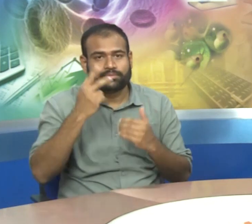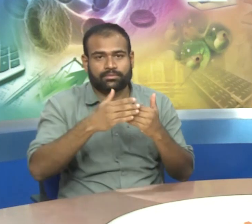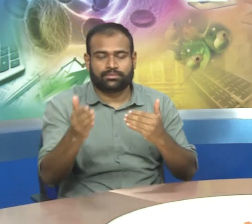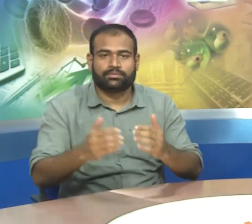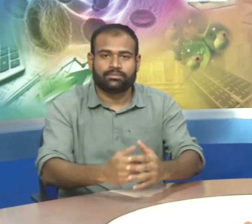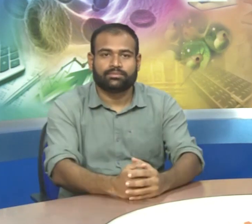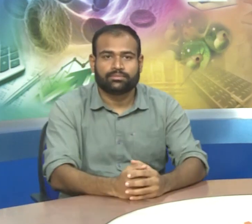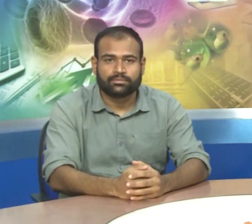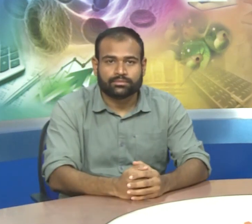category are